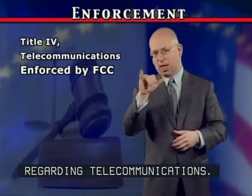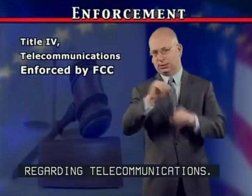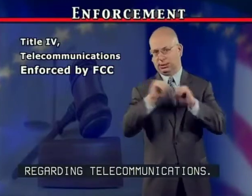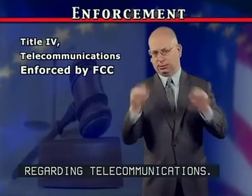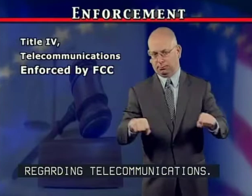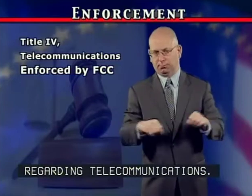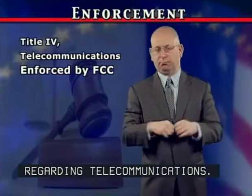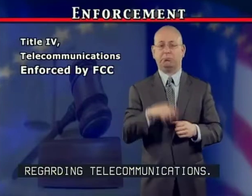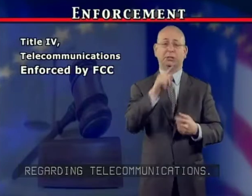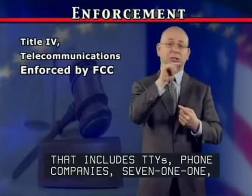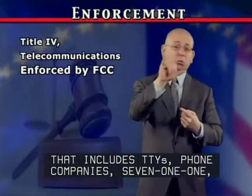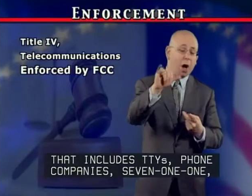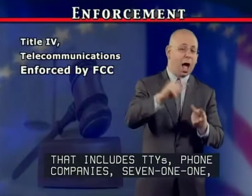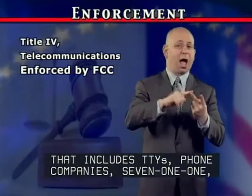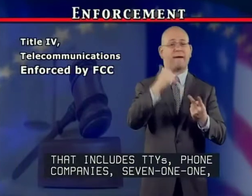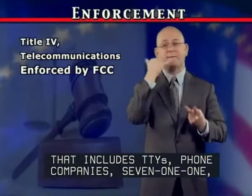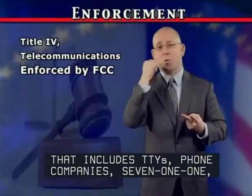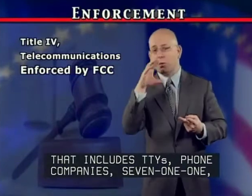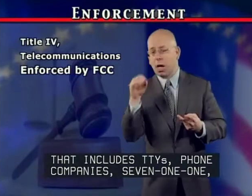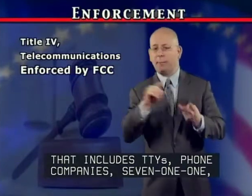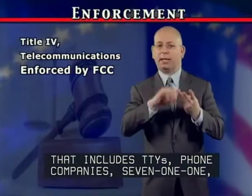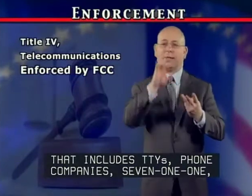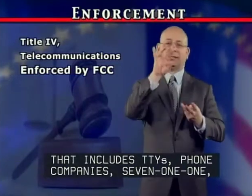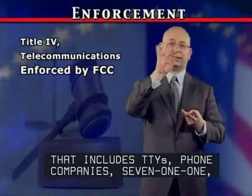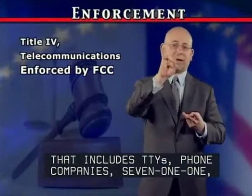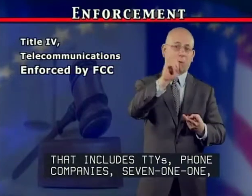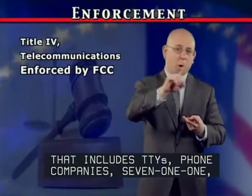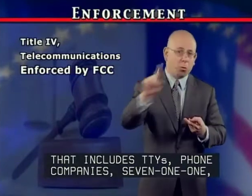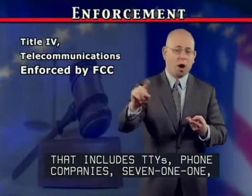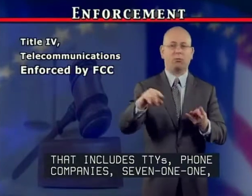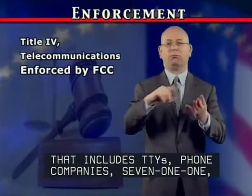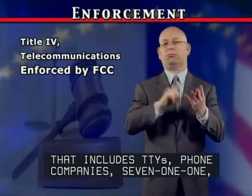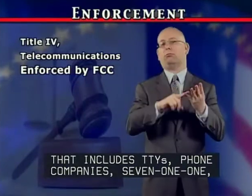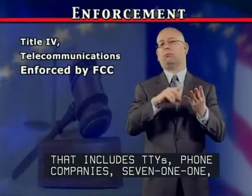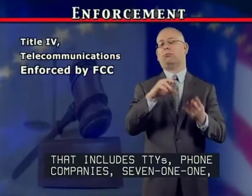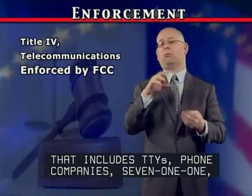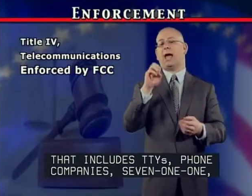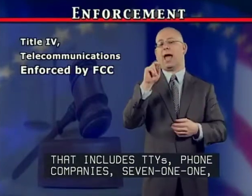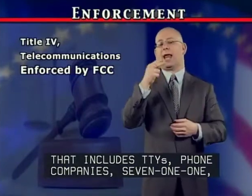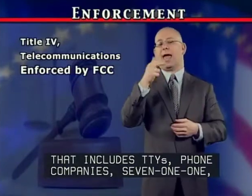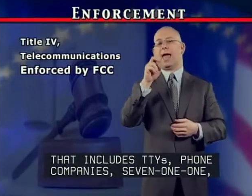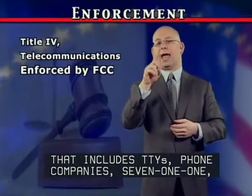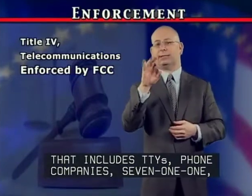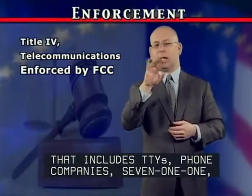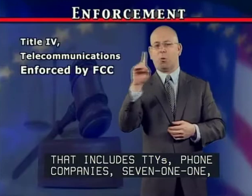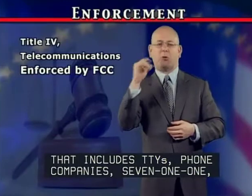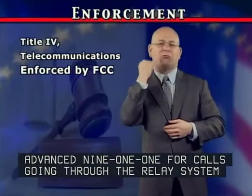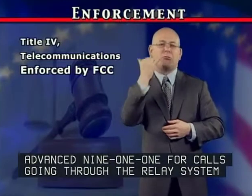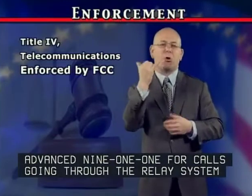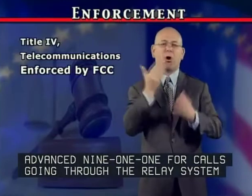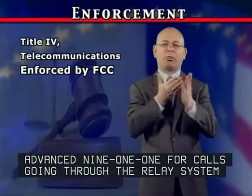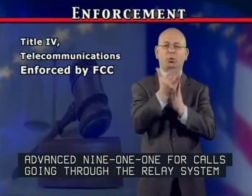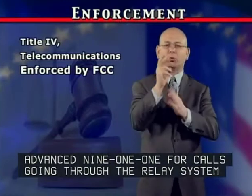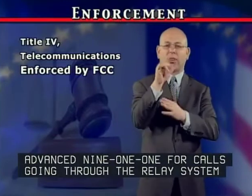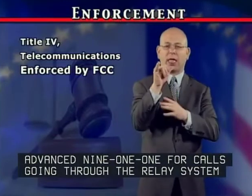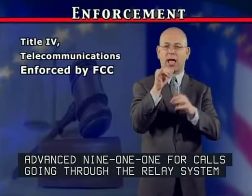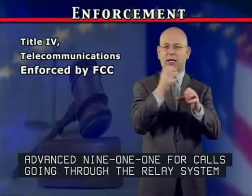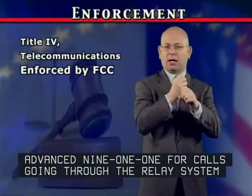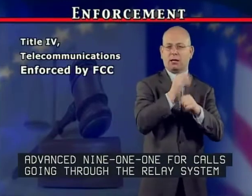telecommunications. That includes TTYs, phone companies, 711, Advanced 911